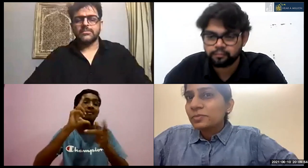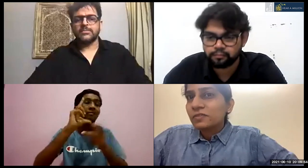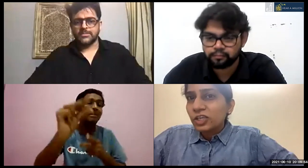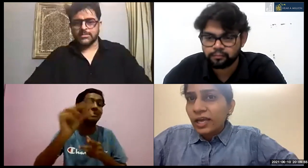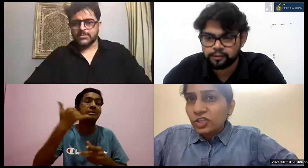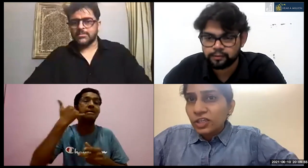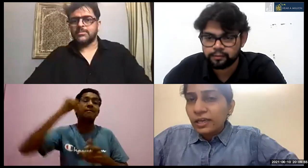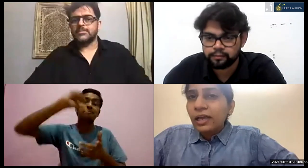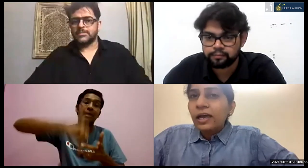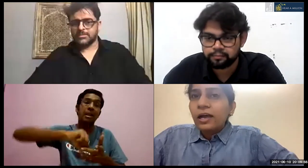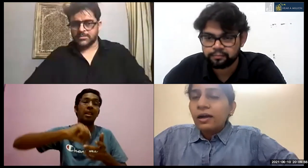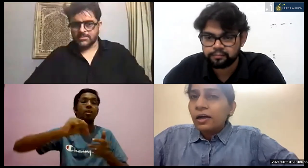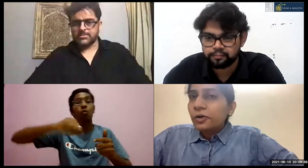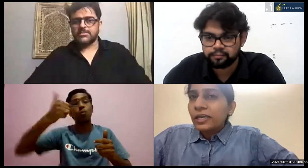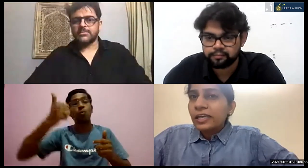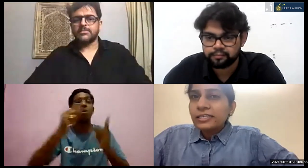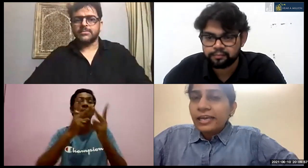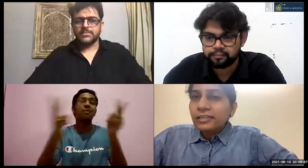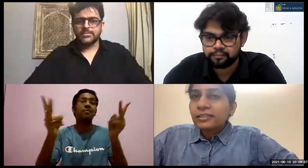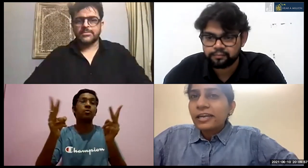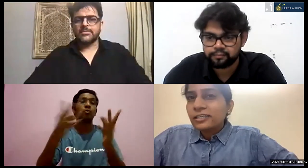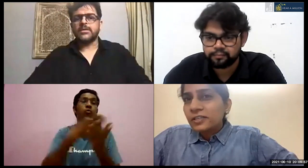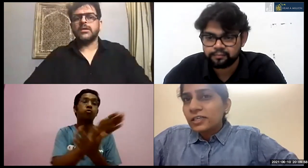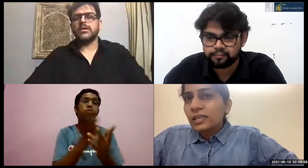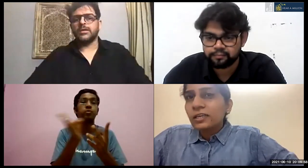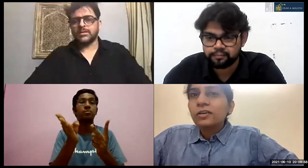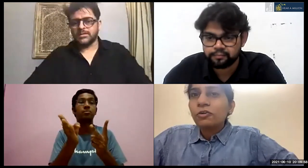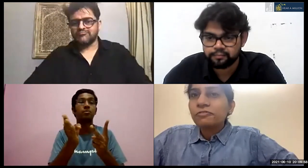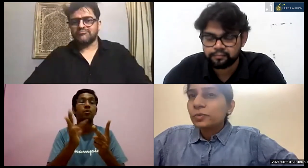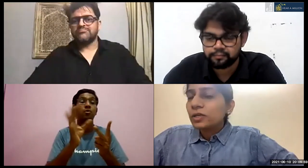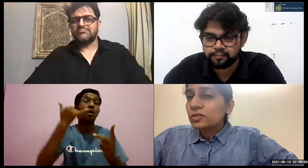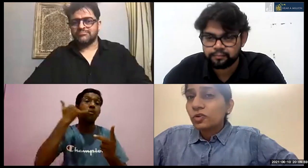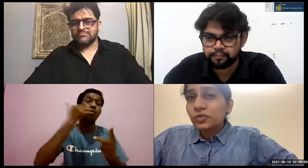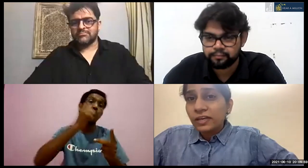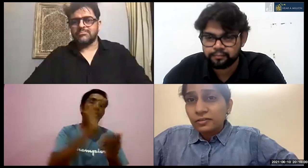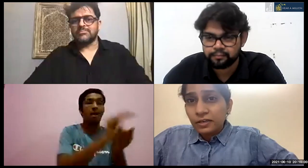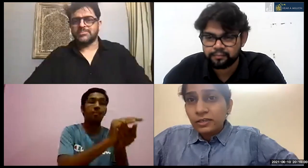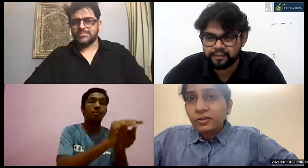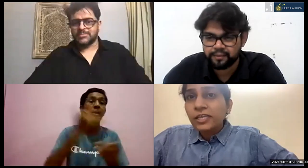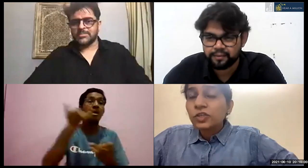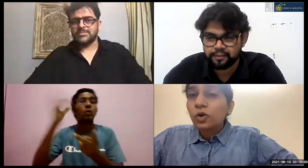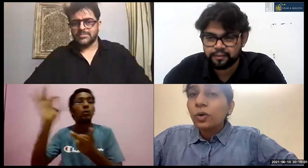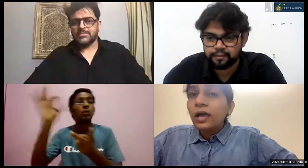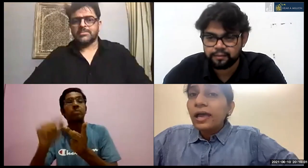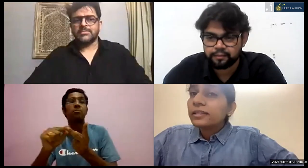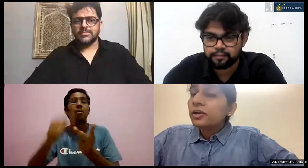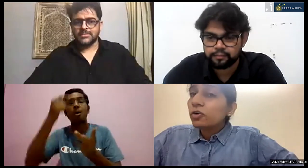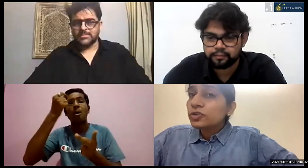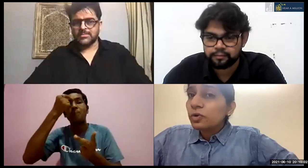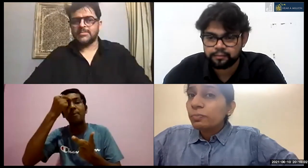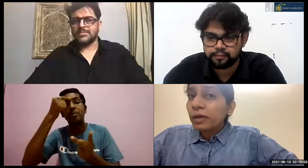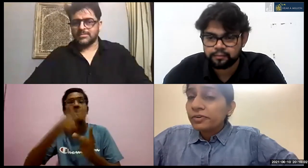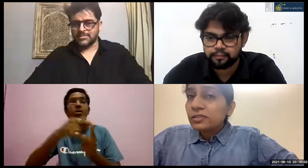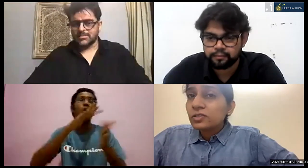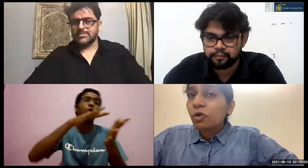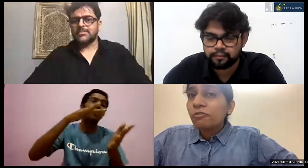the times are very challenging. The internet, the connectivity of networks is also very difficult, right? So, and there are